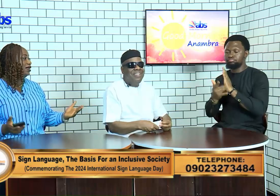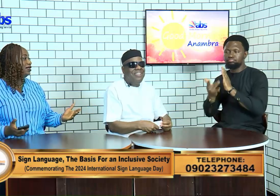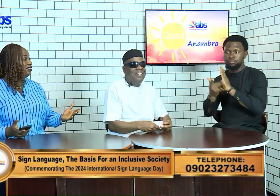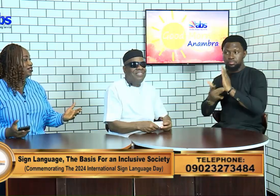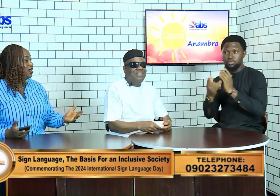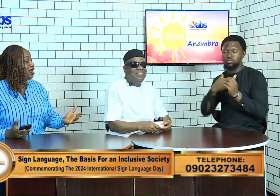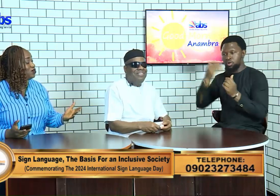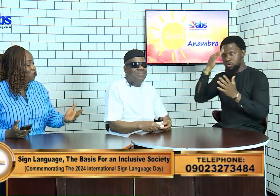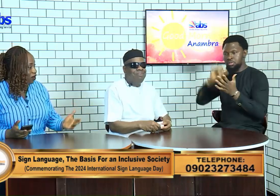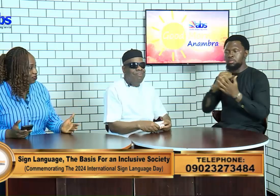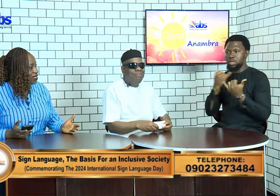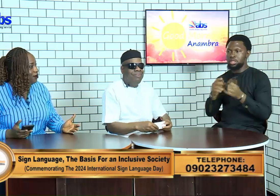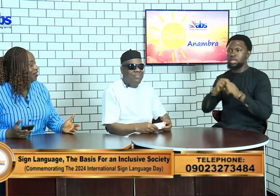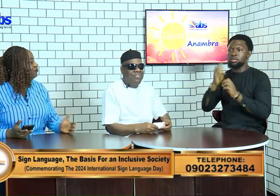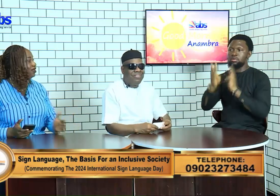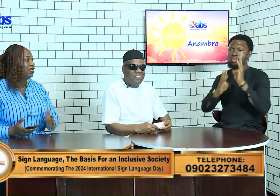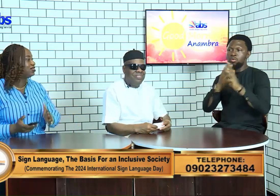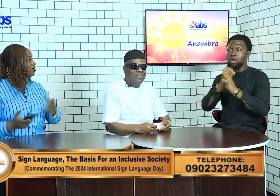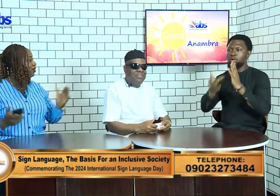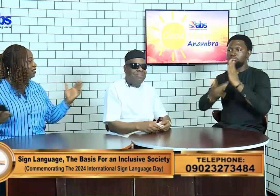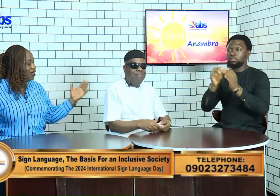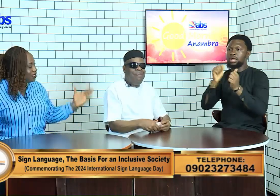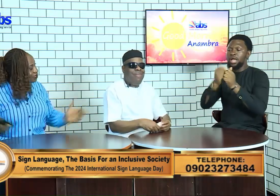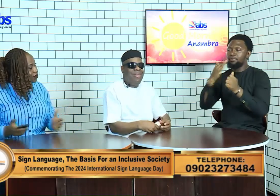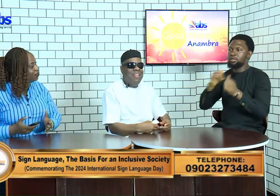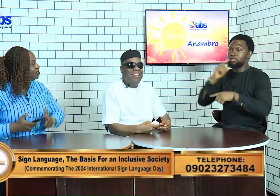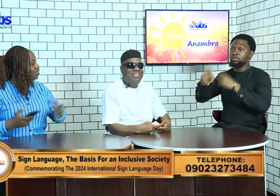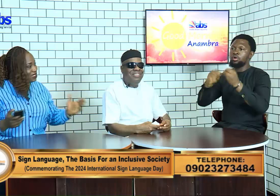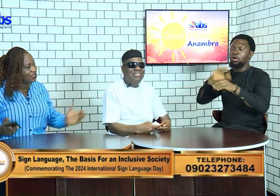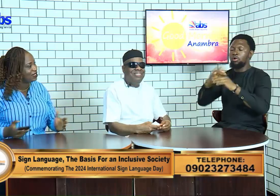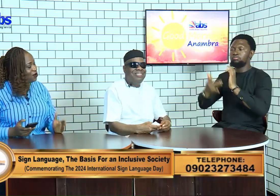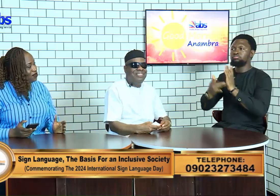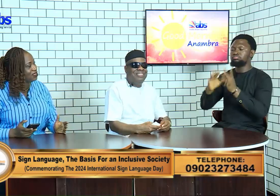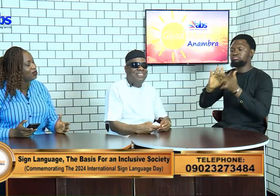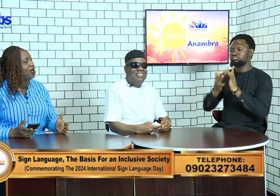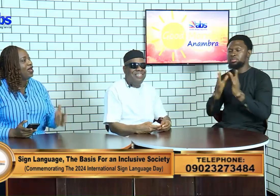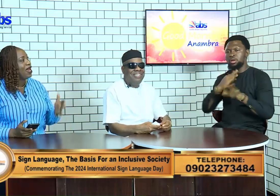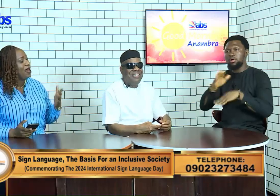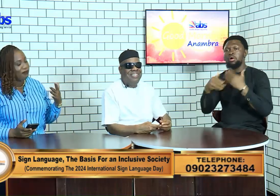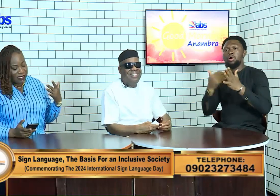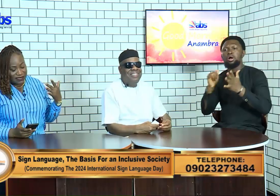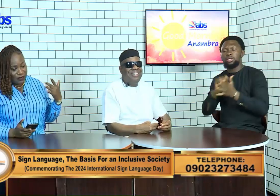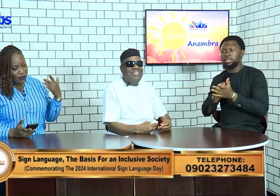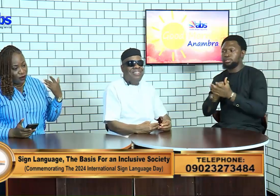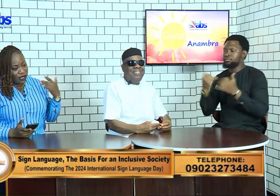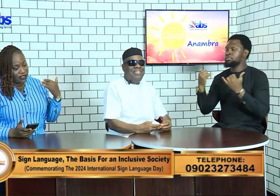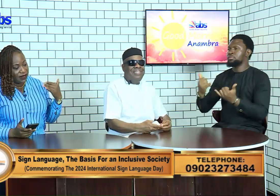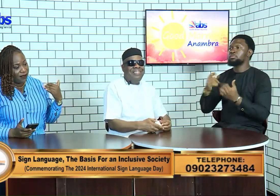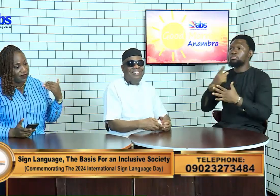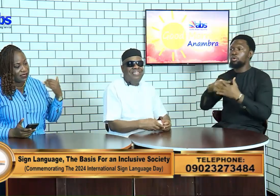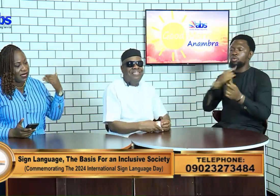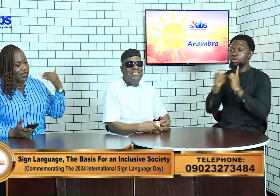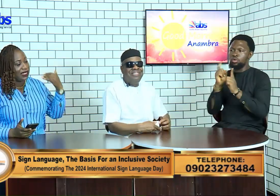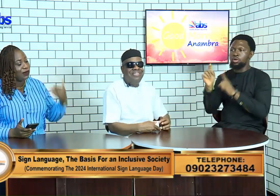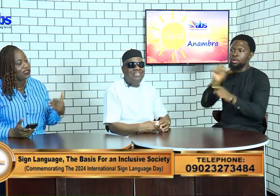a digitalized world now, and everything is going technology, internet, and all that. So when we are talking